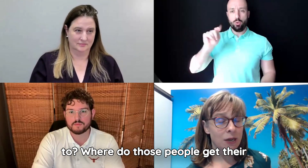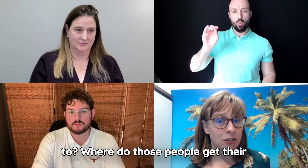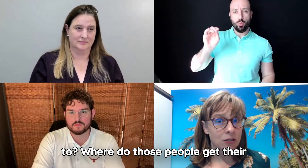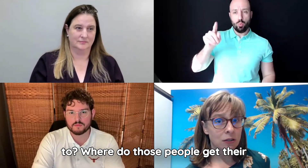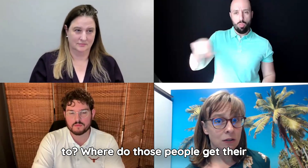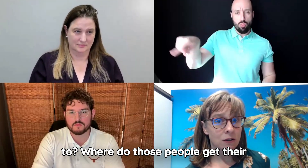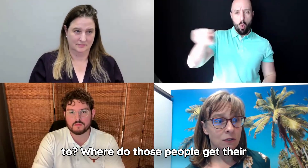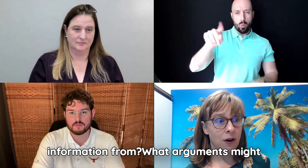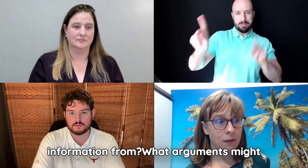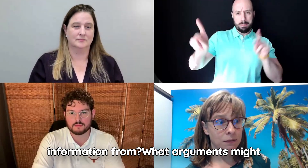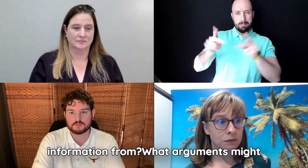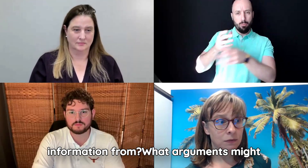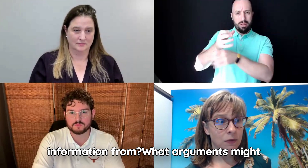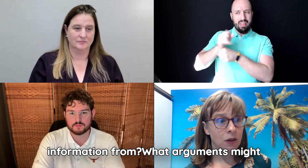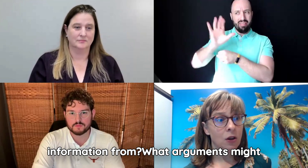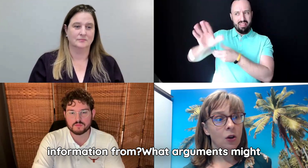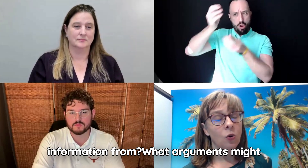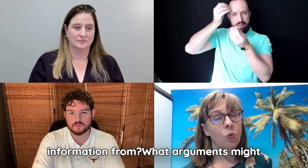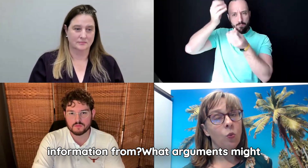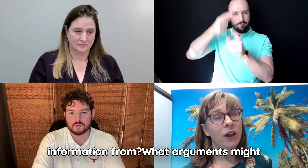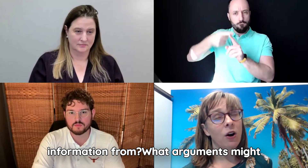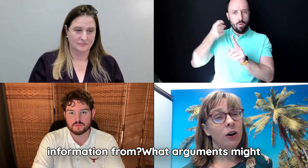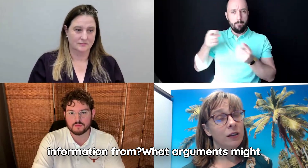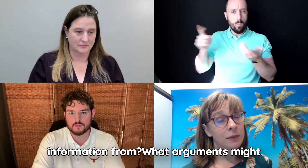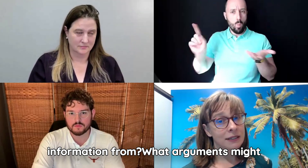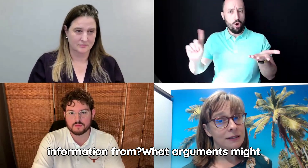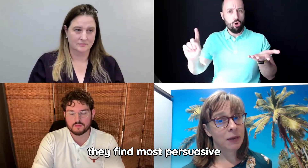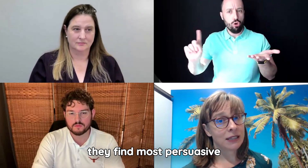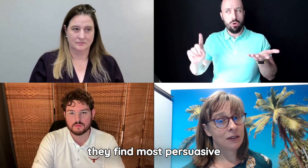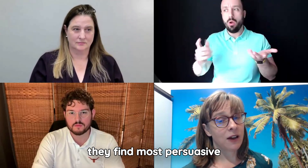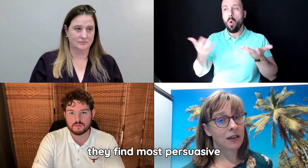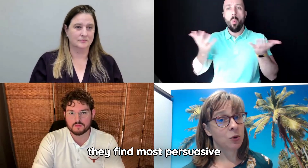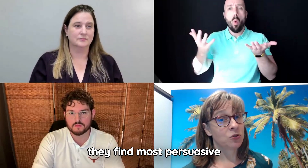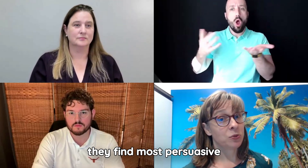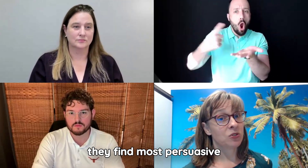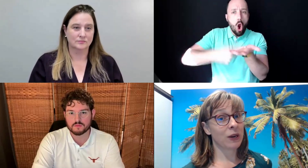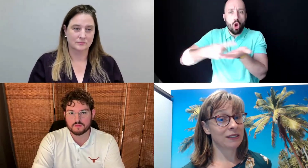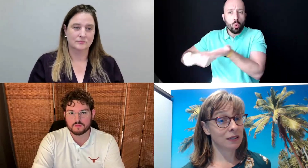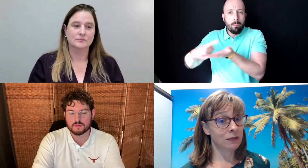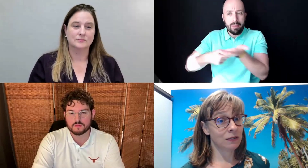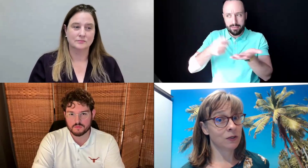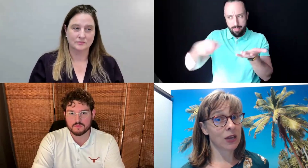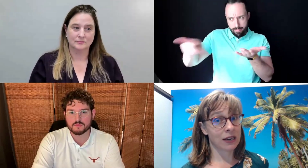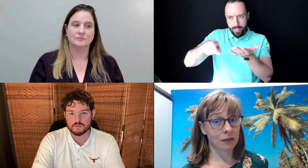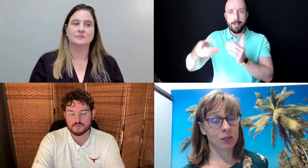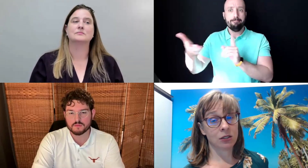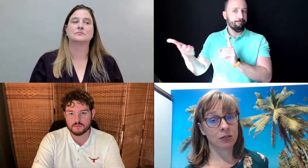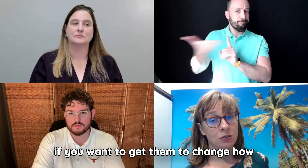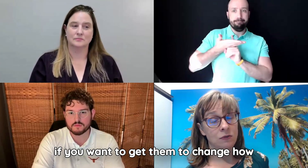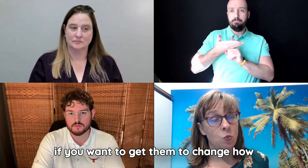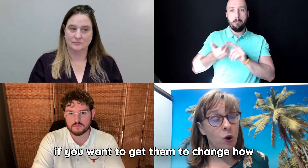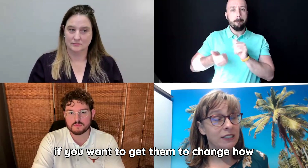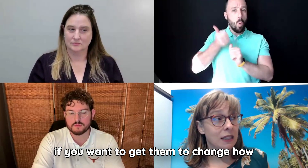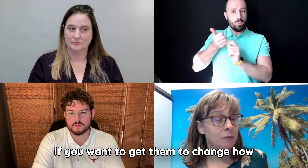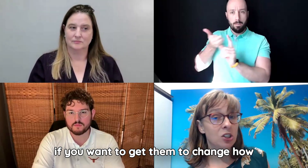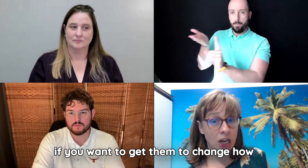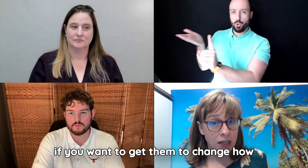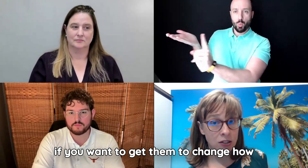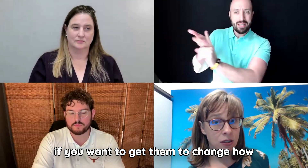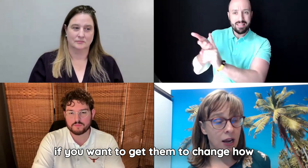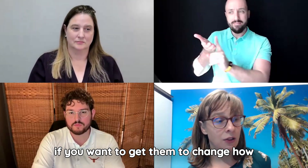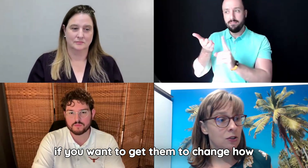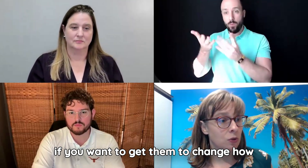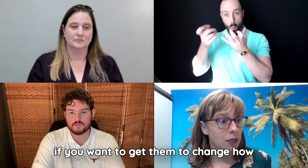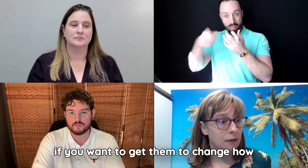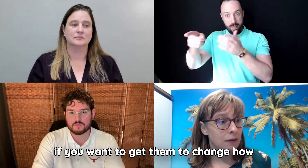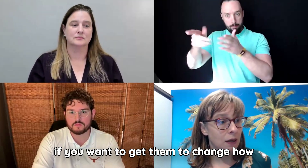their information from? What arguments might they find most persuasive if you want to get them to